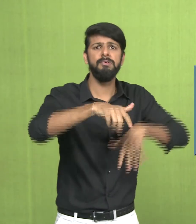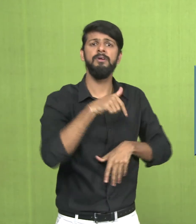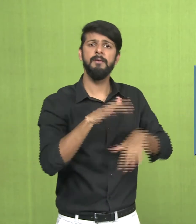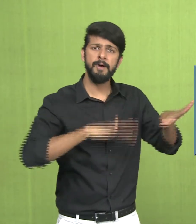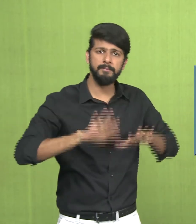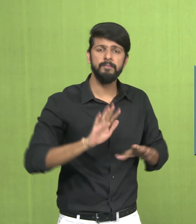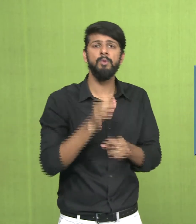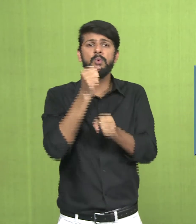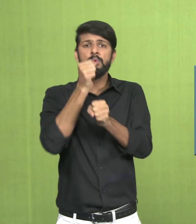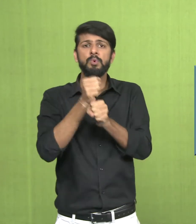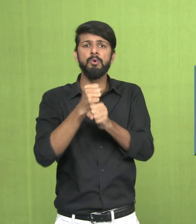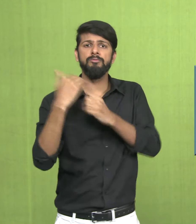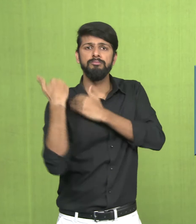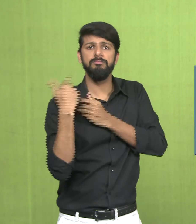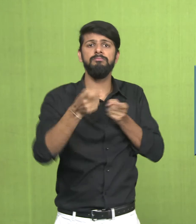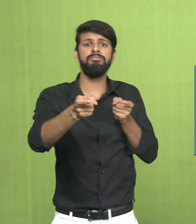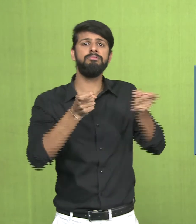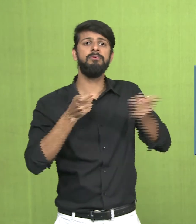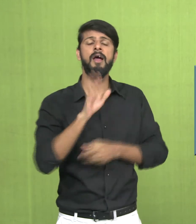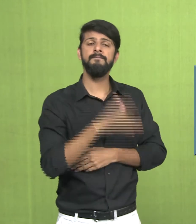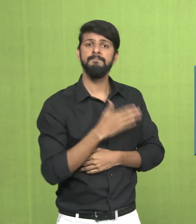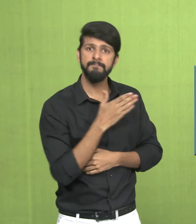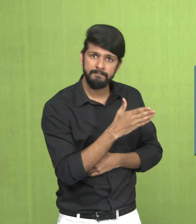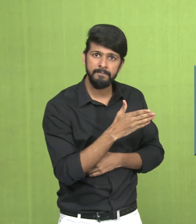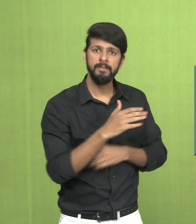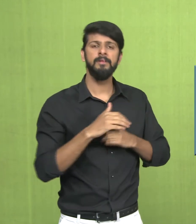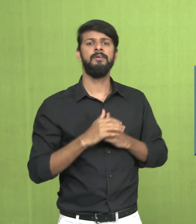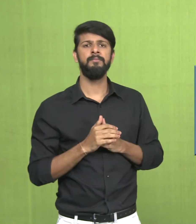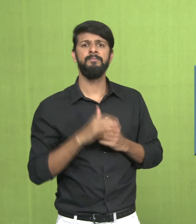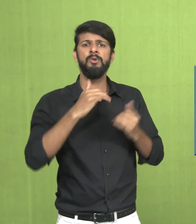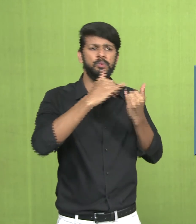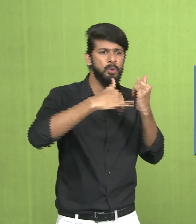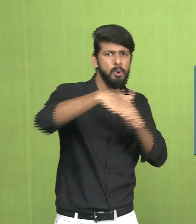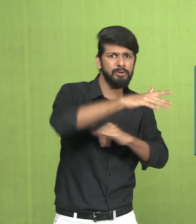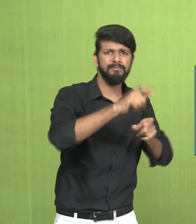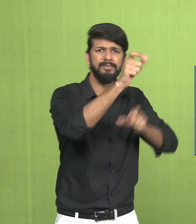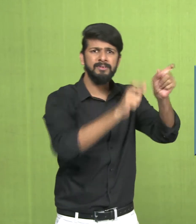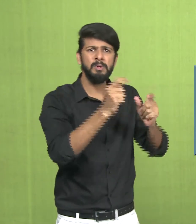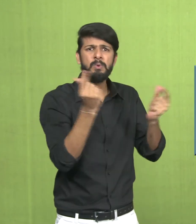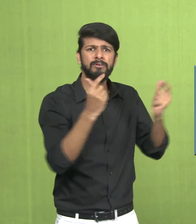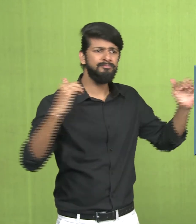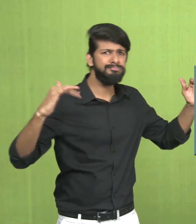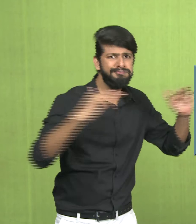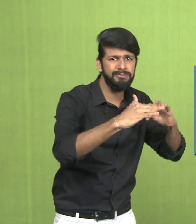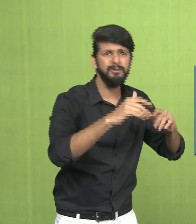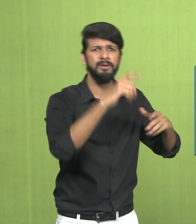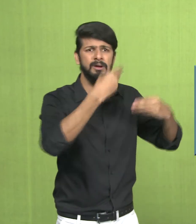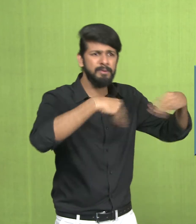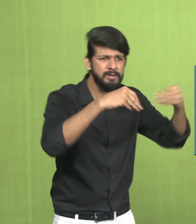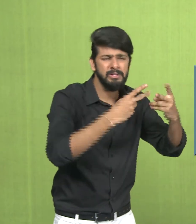and systems for planning, which is the urban planning. They also had their own government,